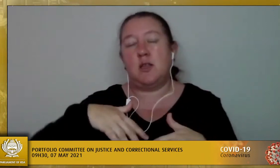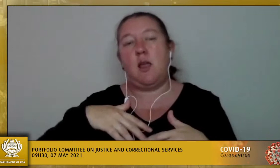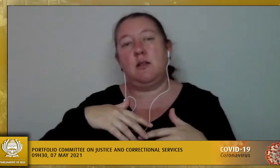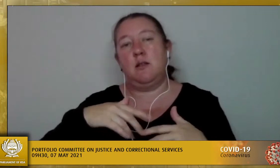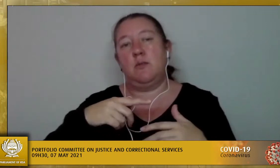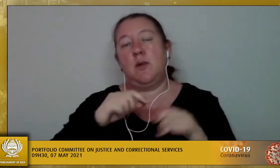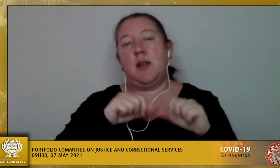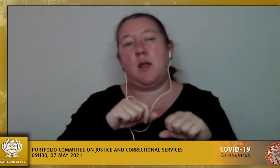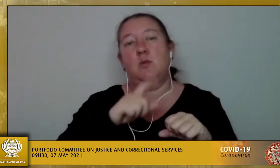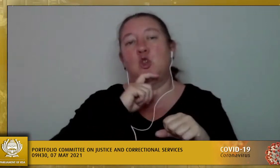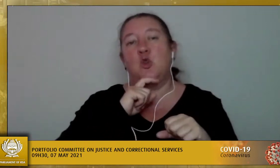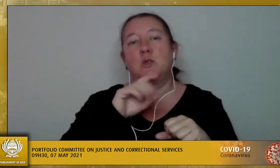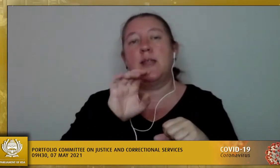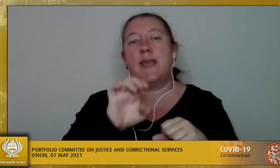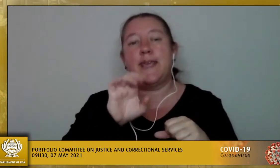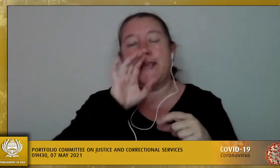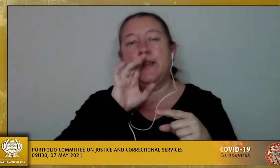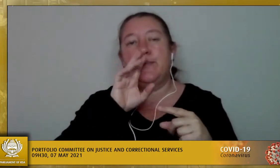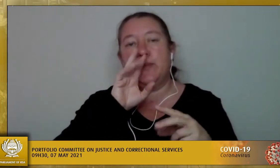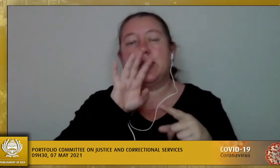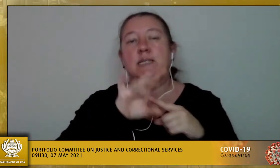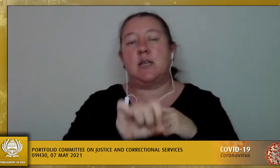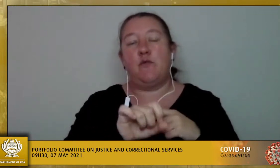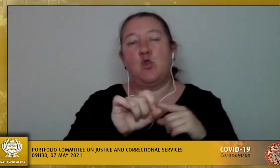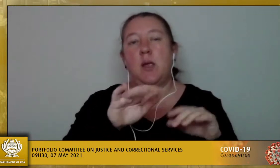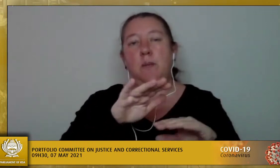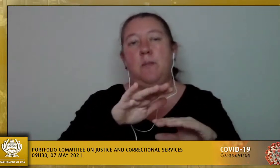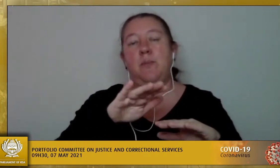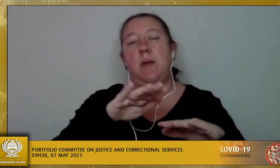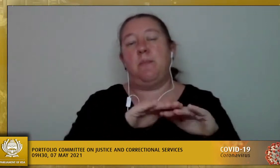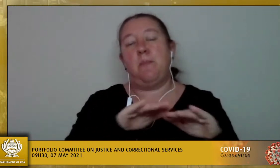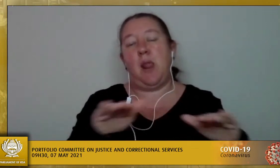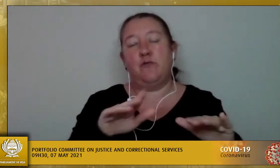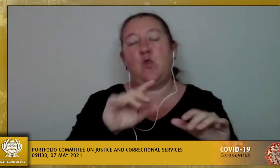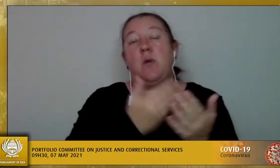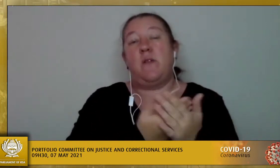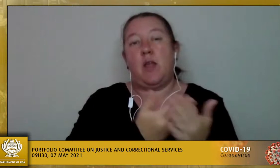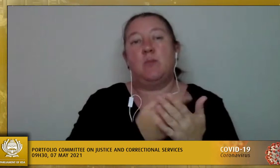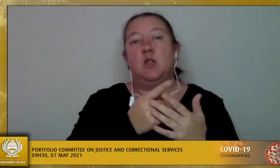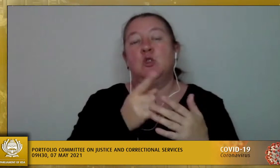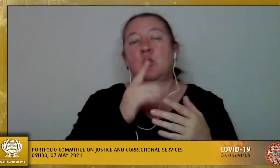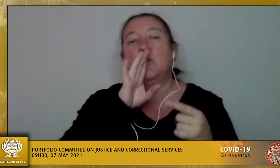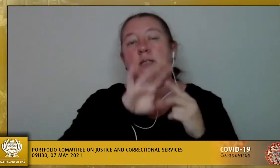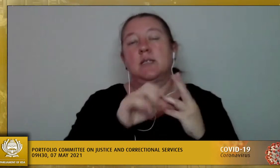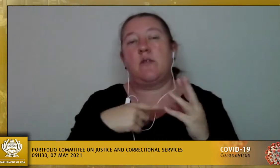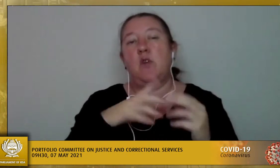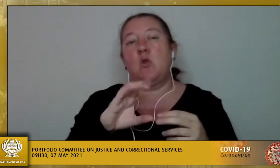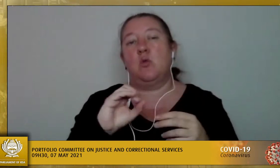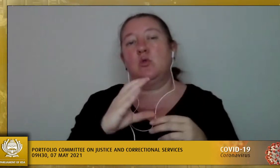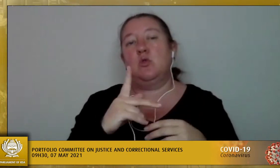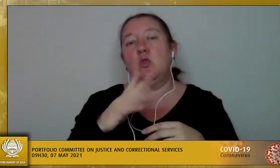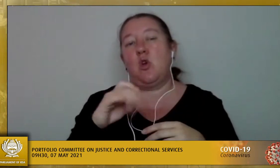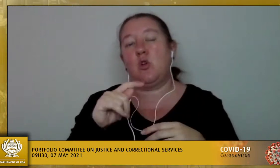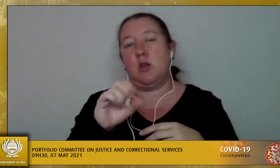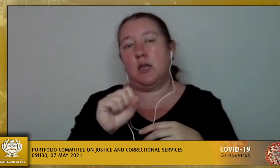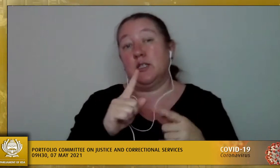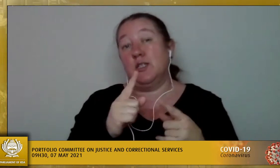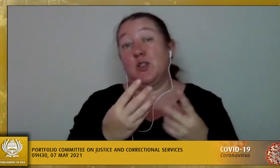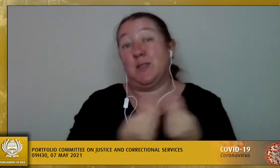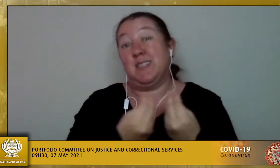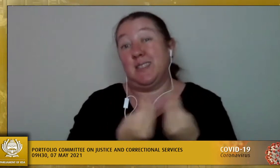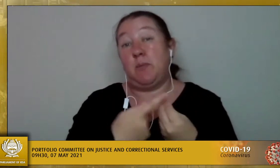use the e-discovery uh platform that is available to discover our dockets and so it's something